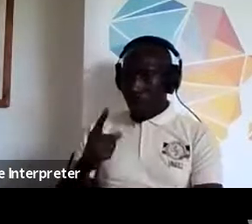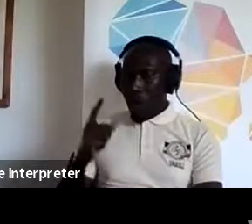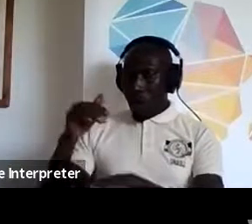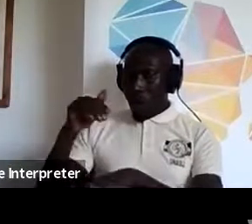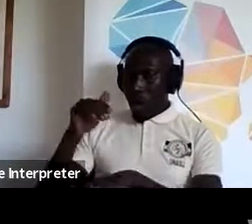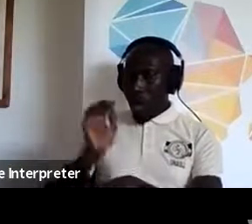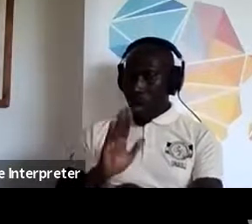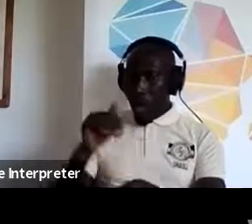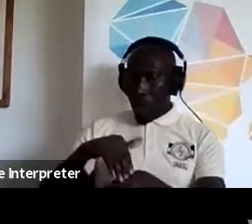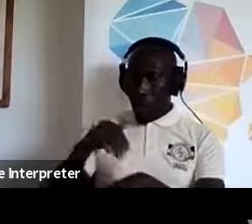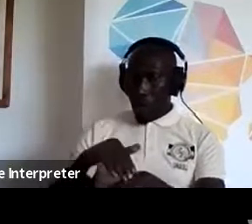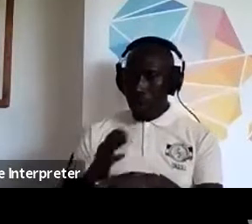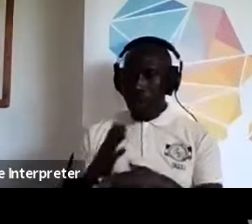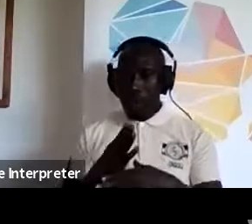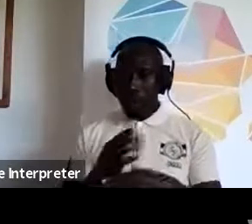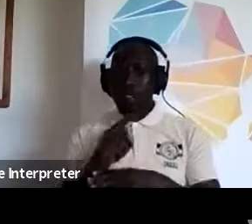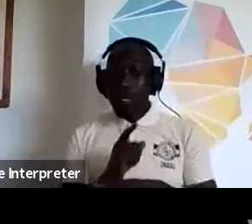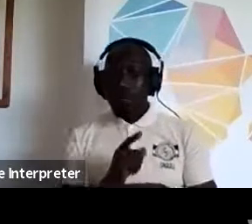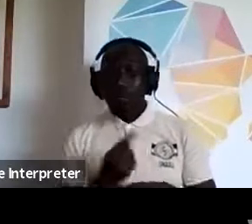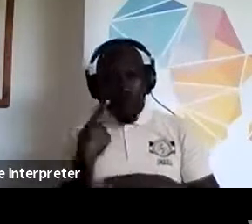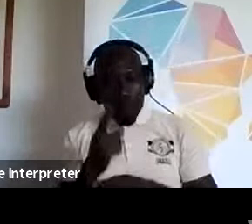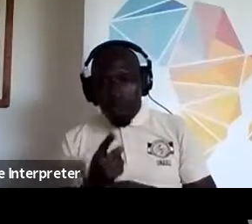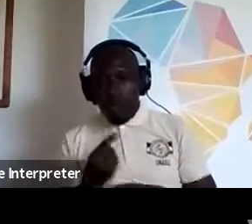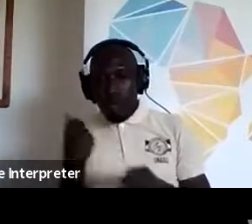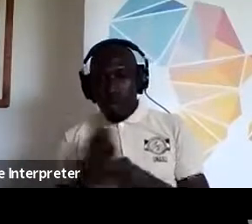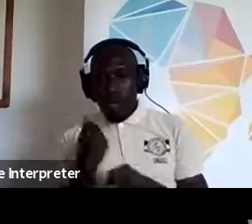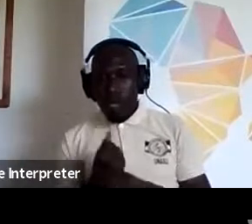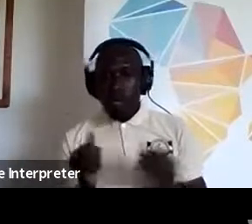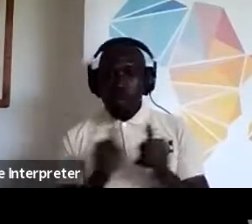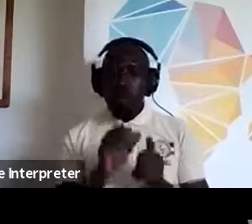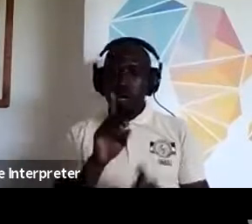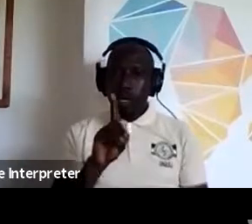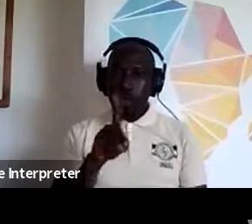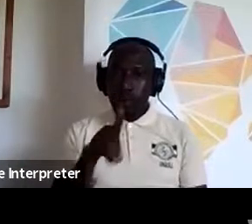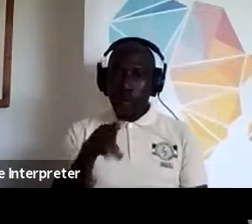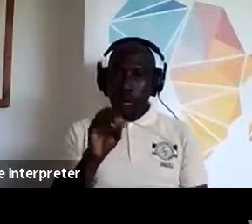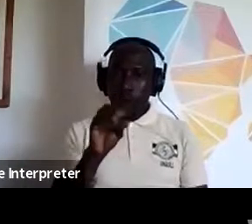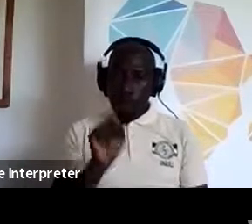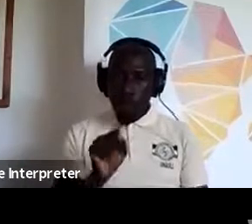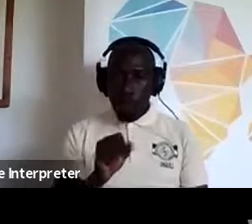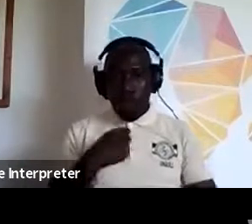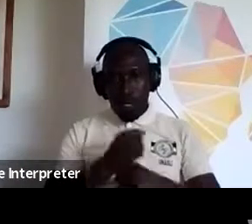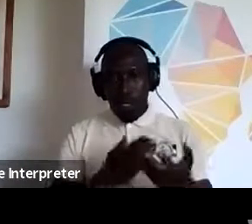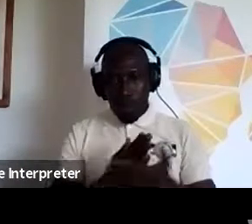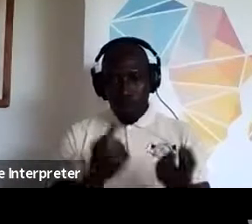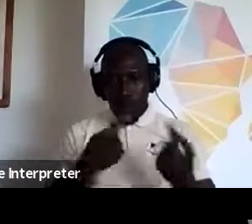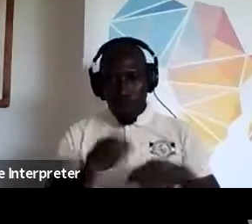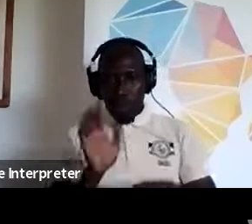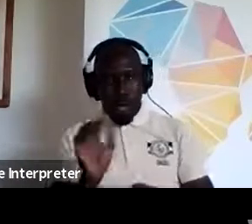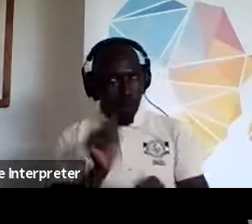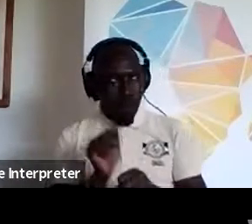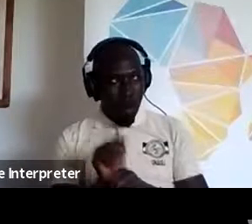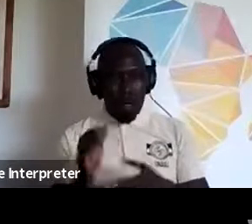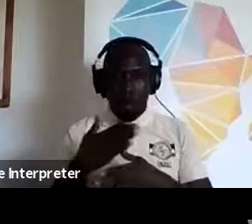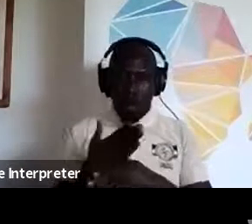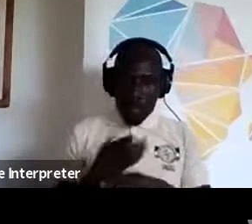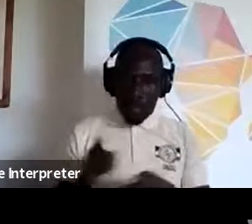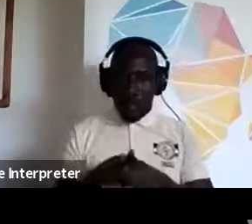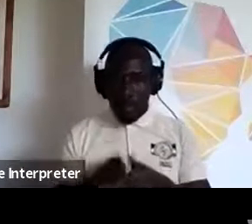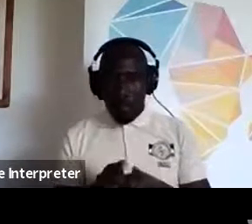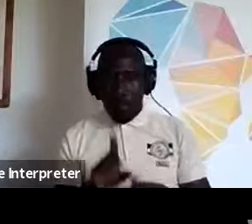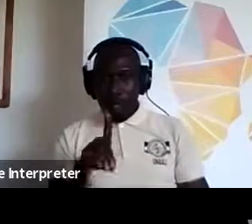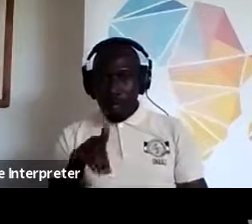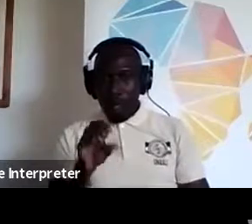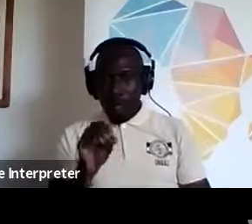said they are looking forward to working with the DPOs to ensure that whatever work they are doing, that the minister is doing and the DPOs